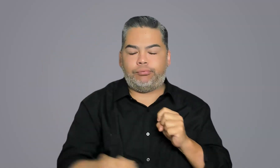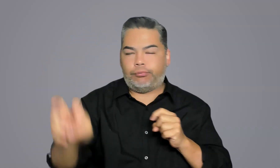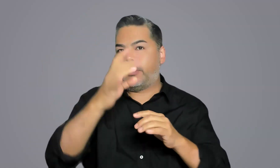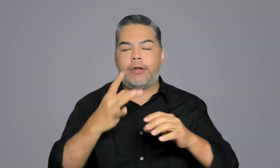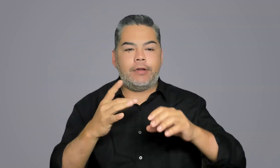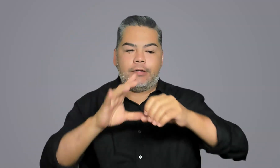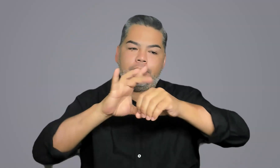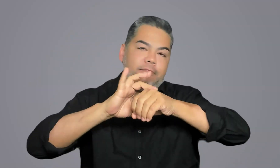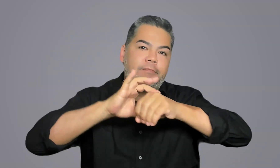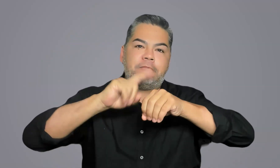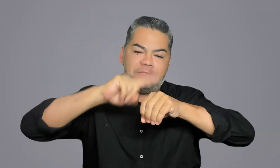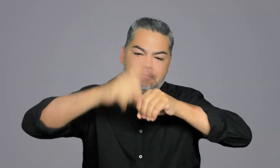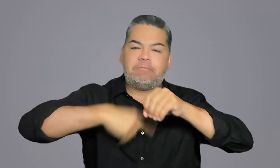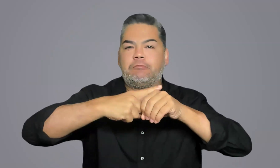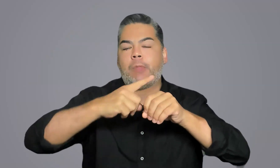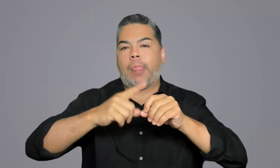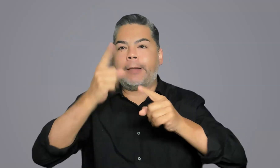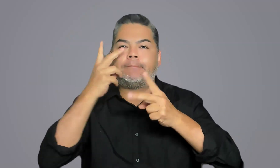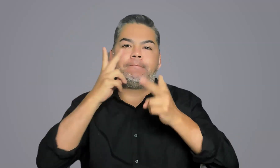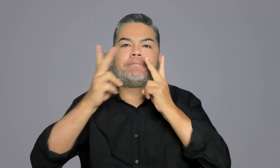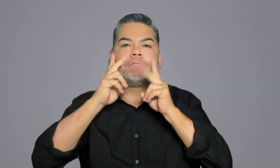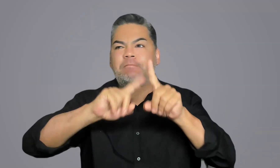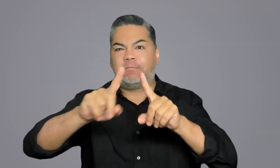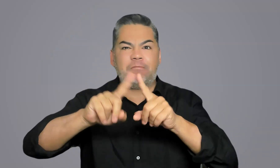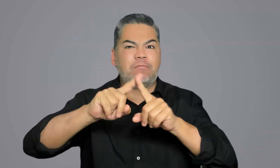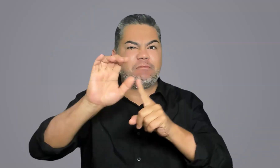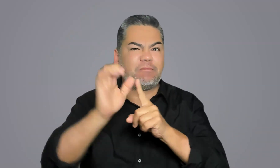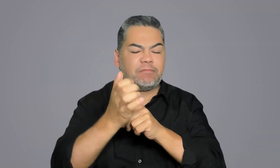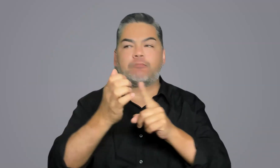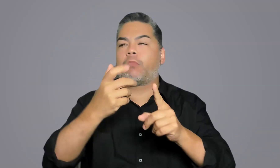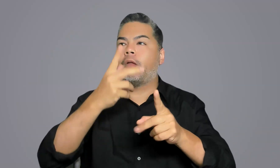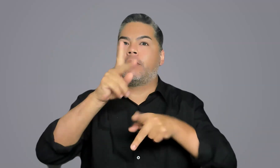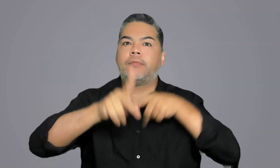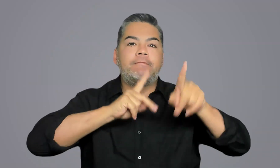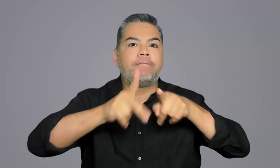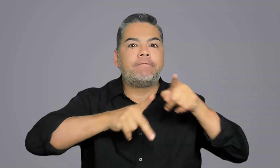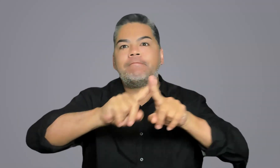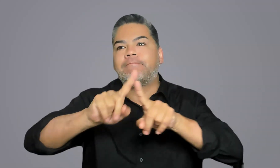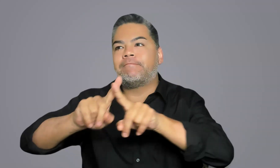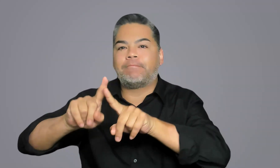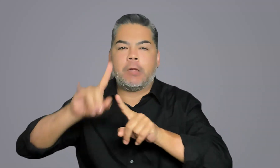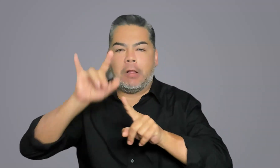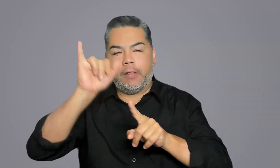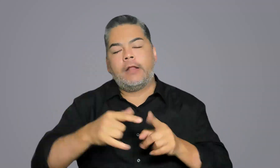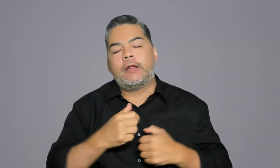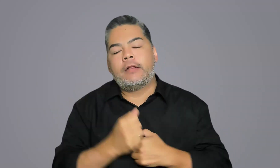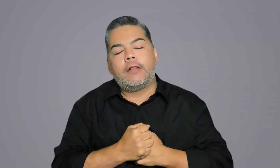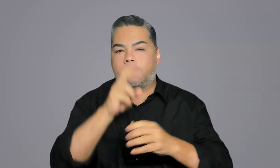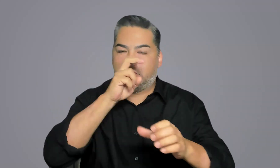different people, different cultures, and really immerse myself in other people's worlds. It's a big part of what I like to do away from